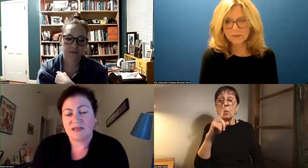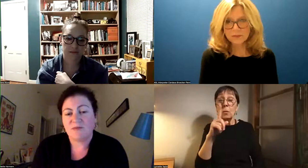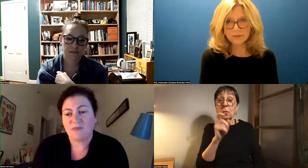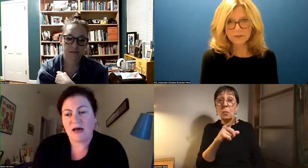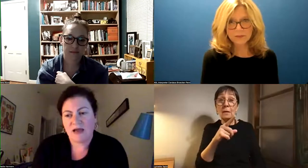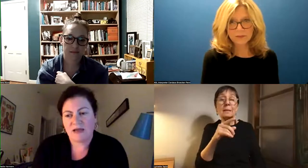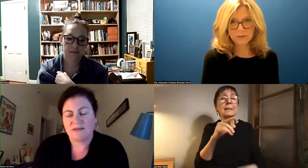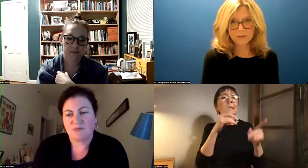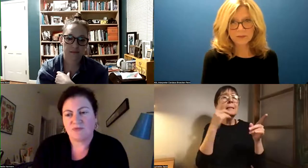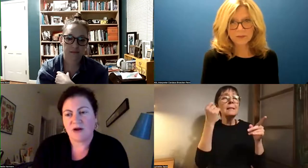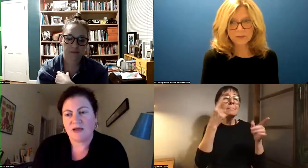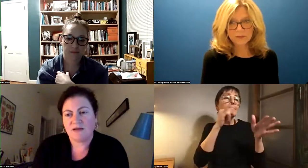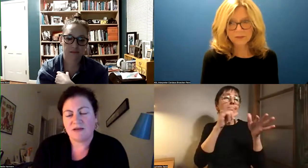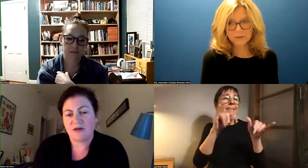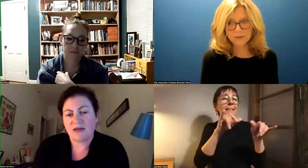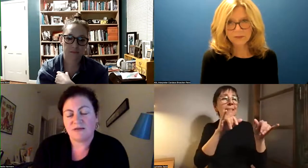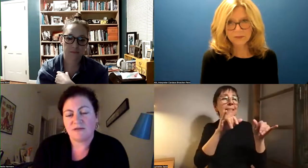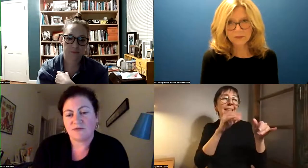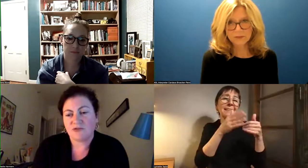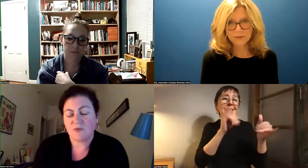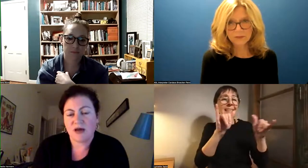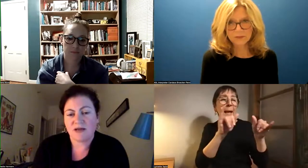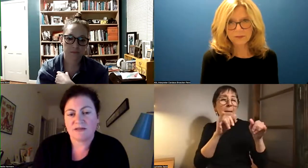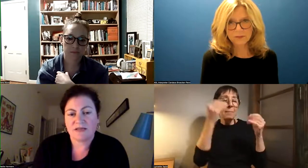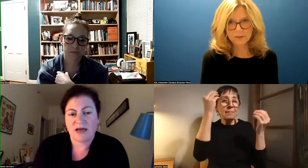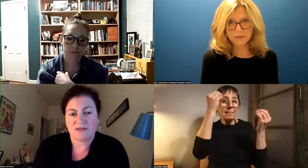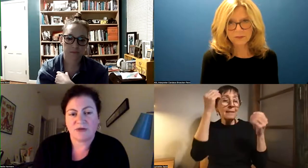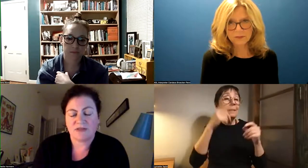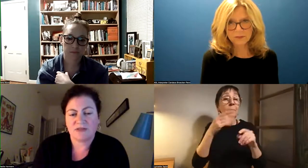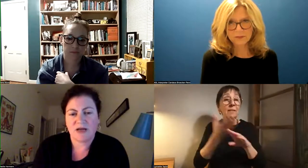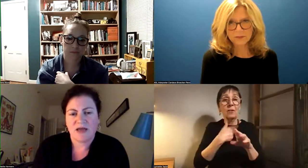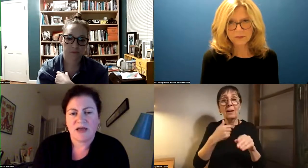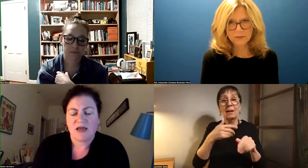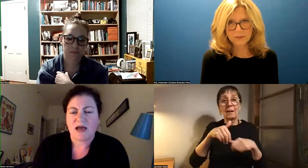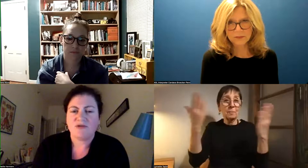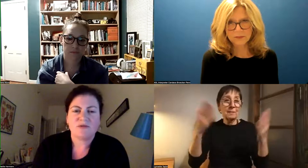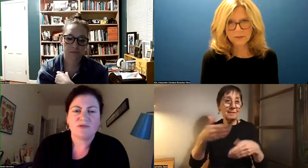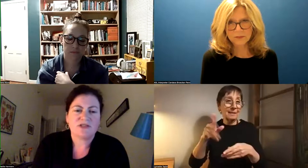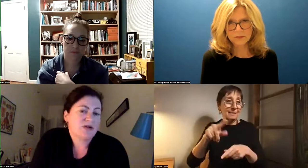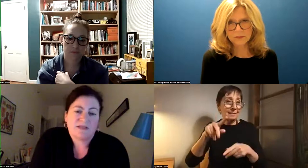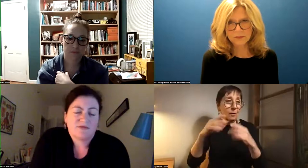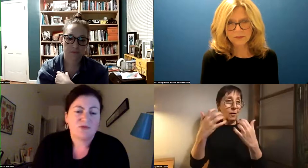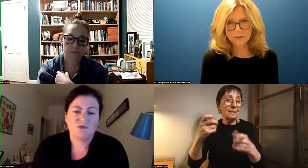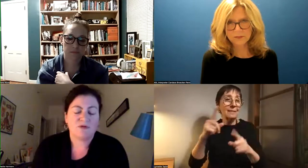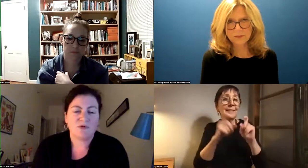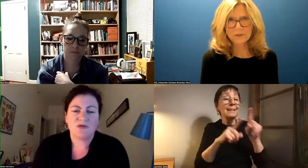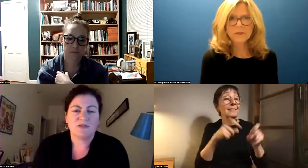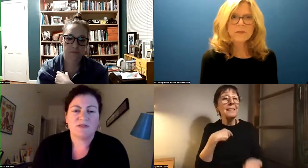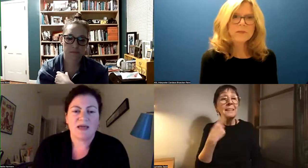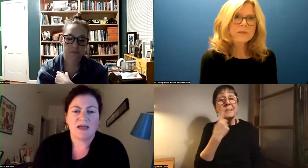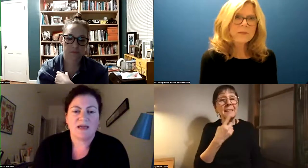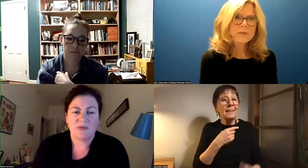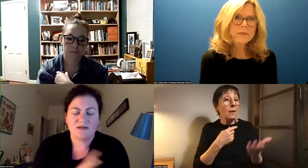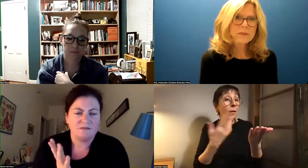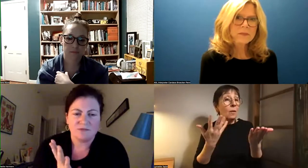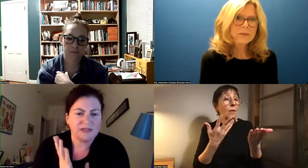the same lines, before I invite folks from the audience to ask questions. But I don't know, I'm just curious what you would